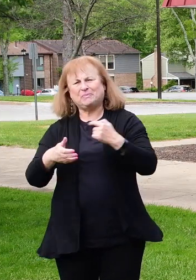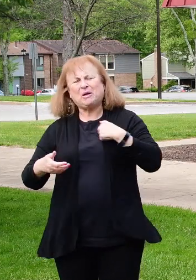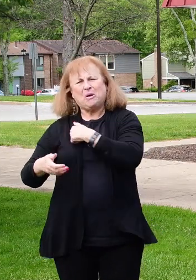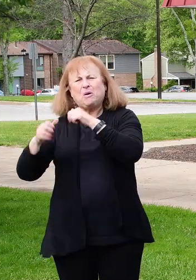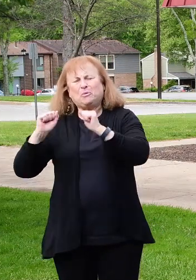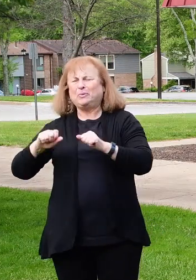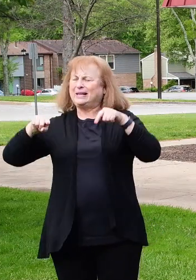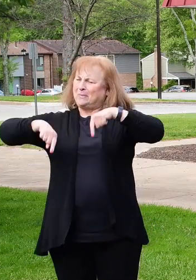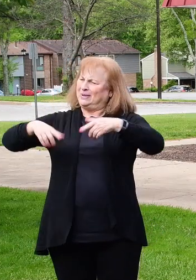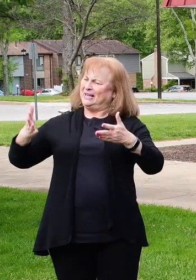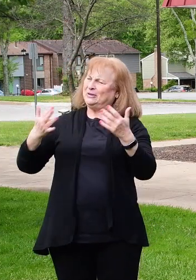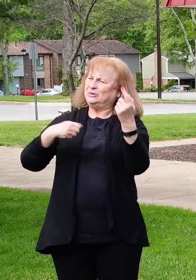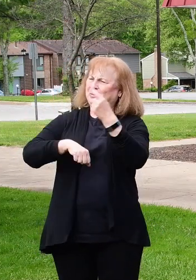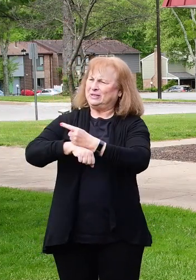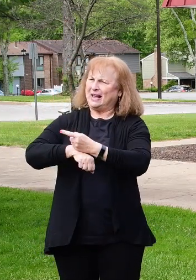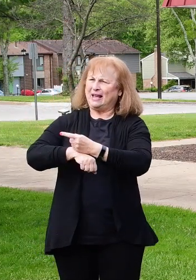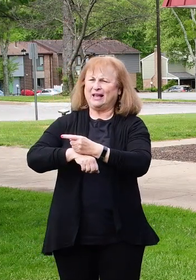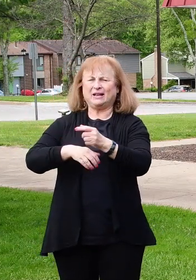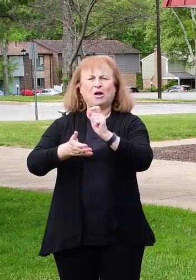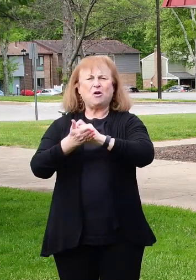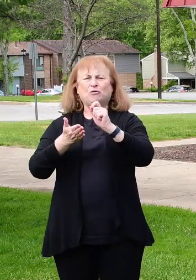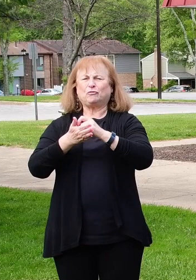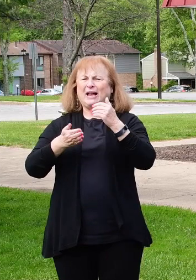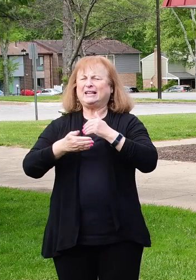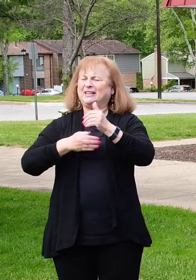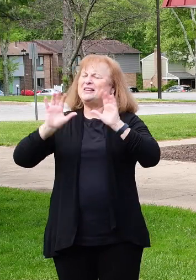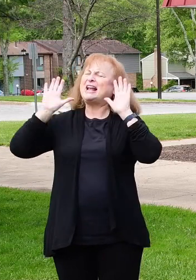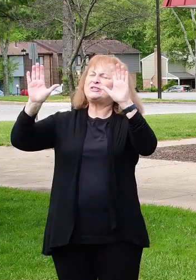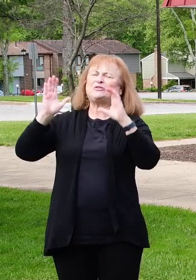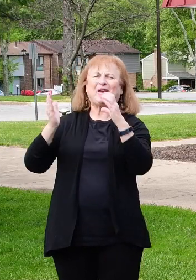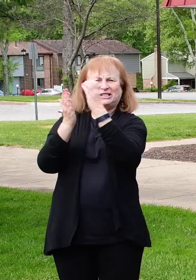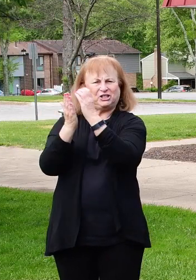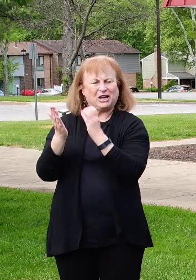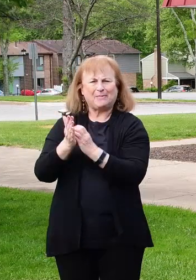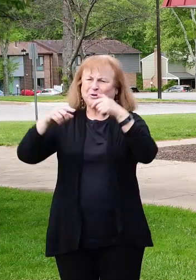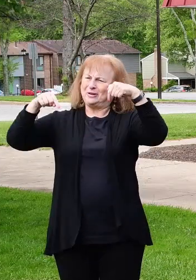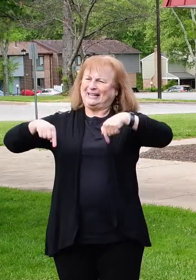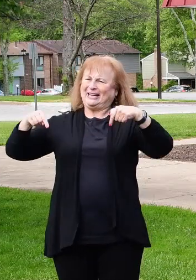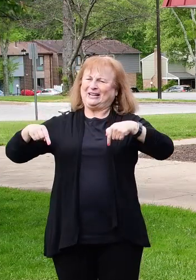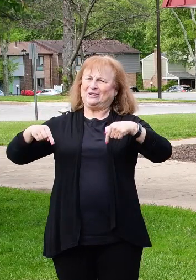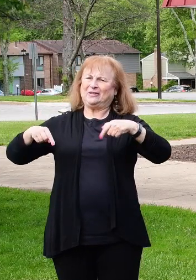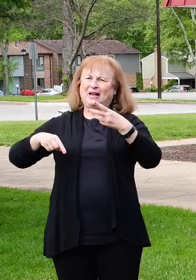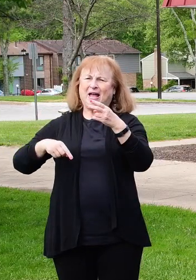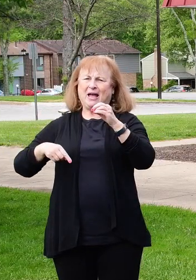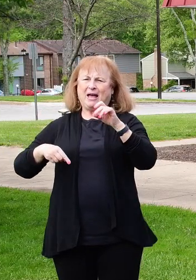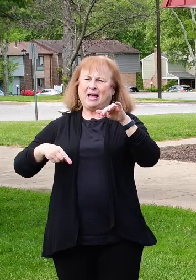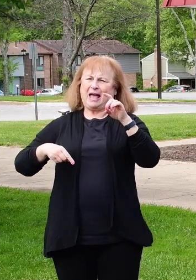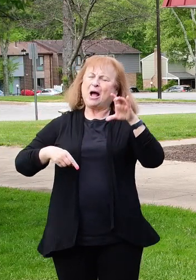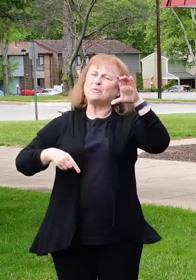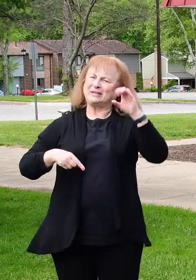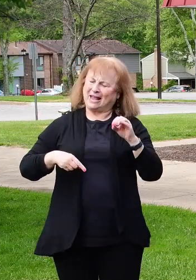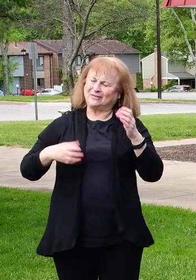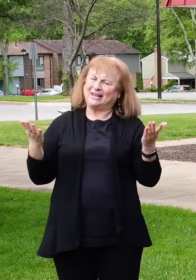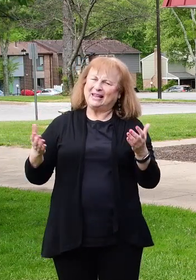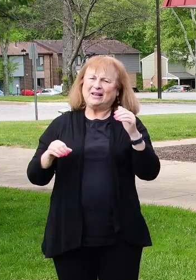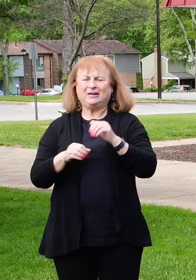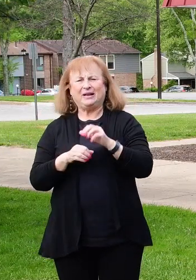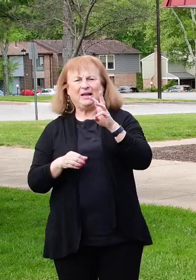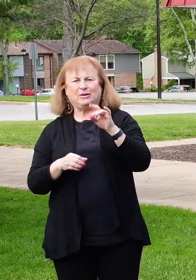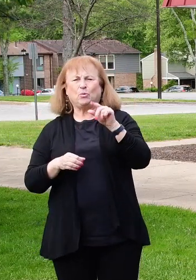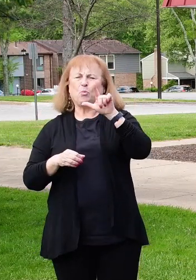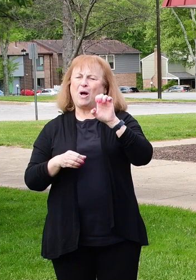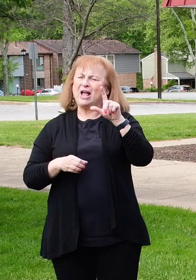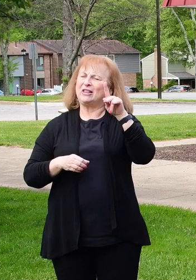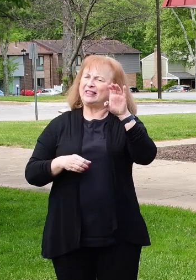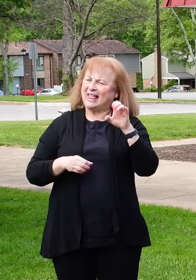able to be here today, writing the next great chapter right here in Howard County, right here in Wild